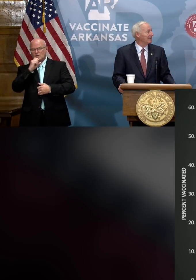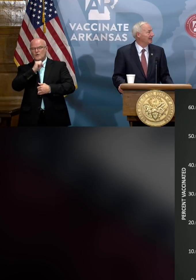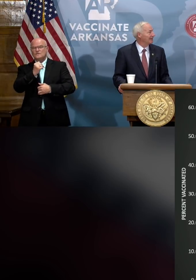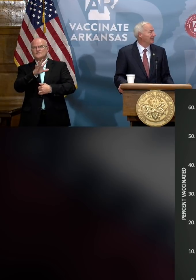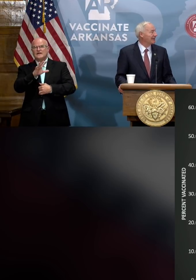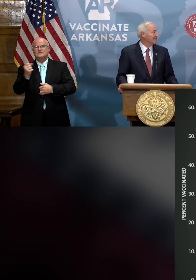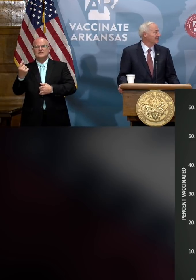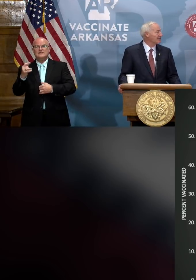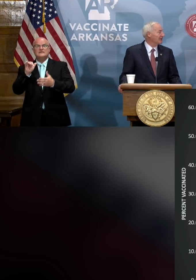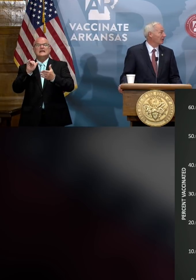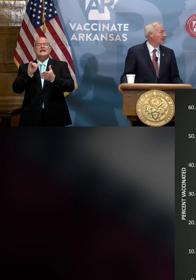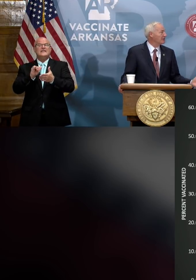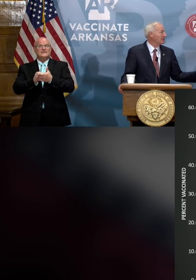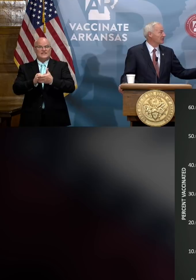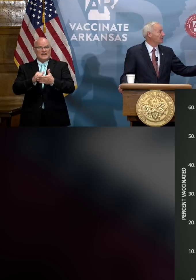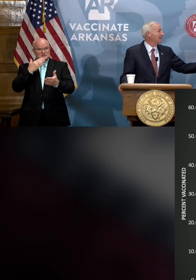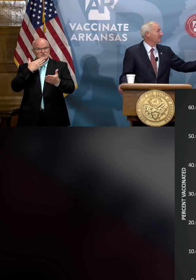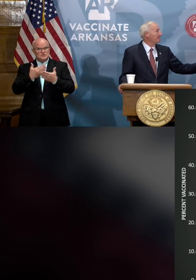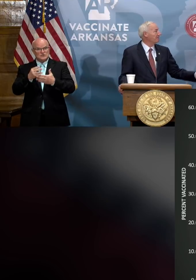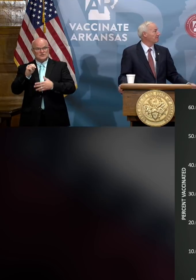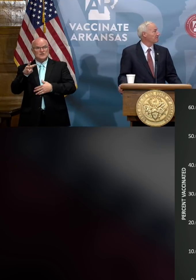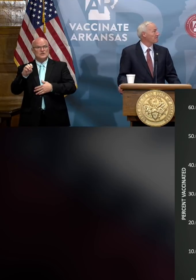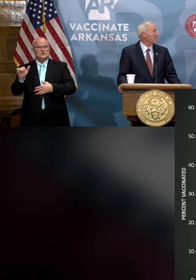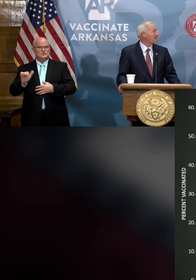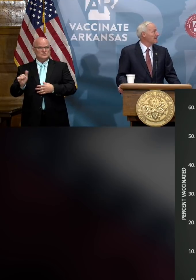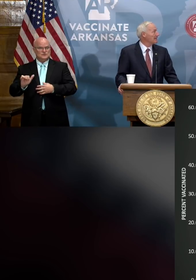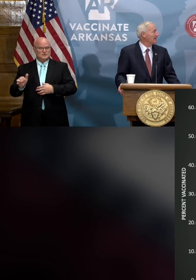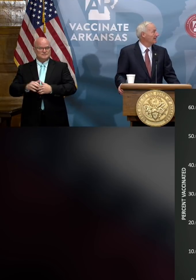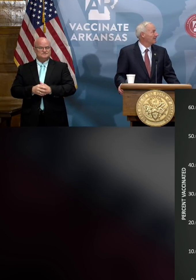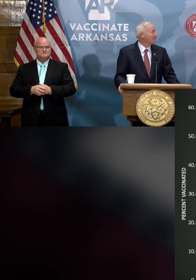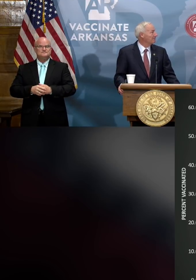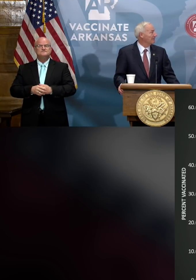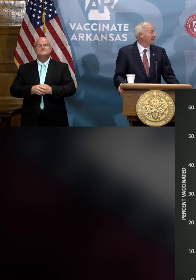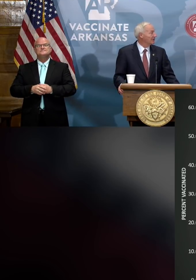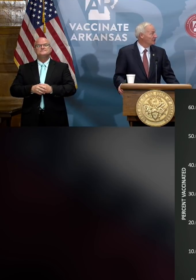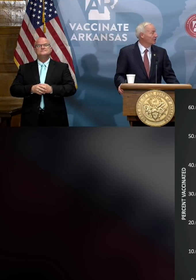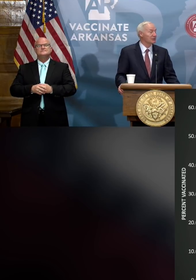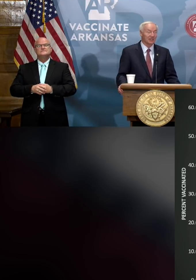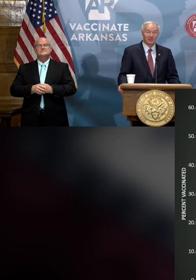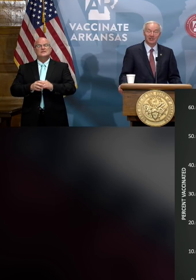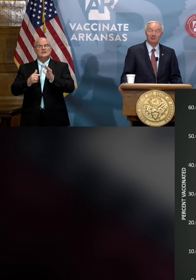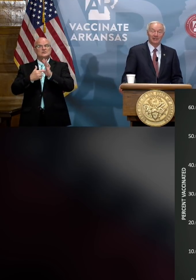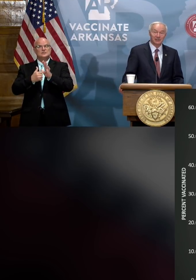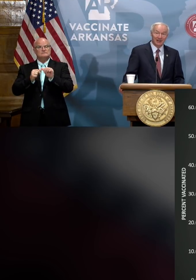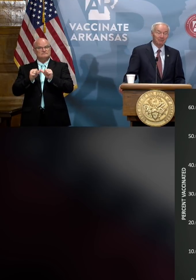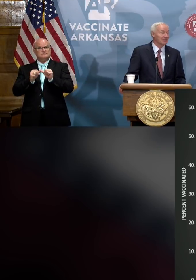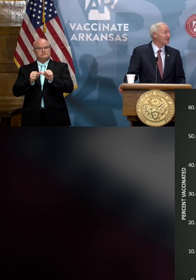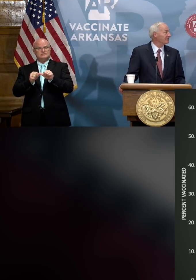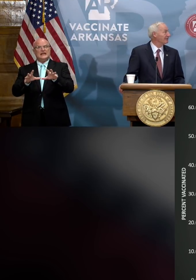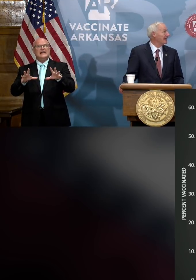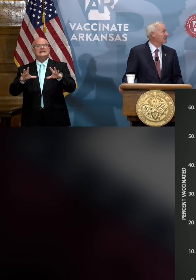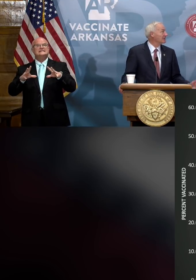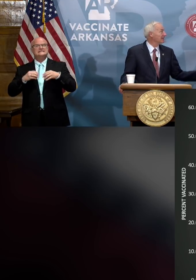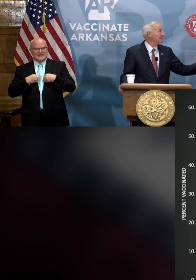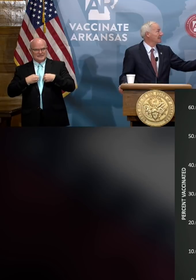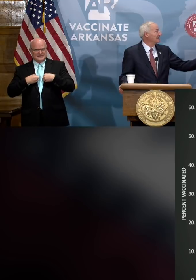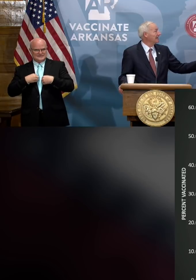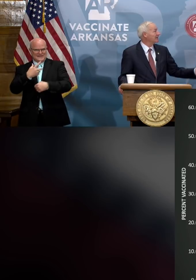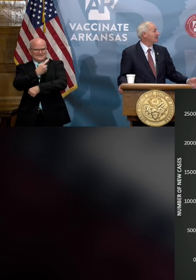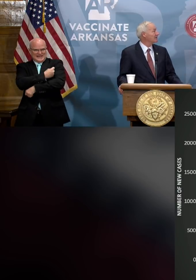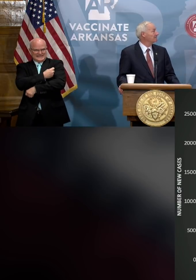So that is encouraging to me. And it shows the continued acceptance of the